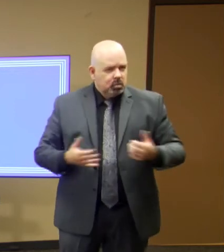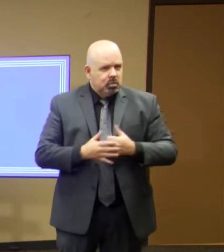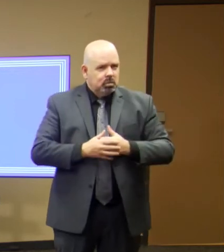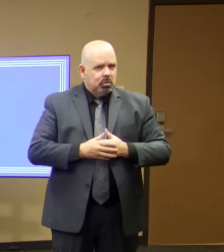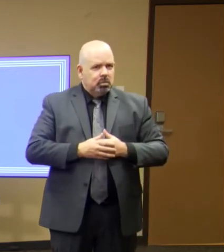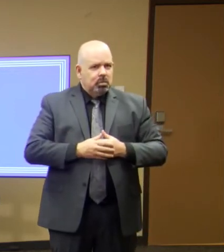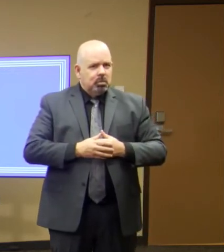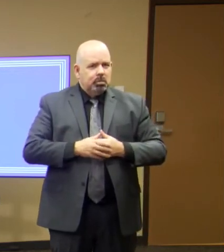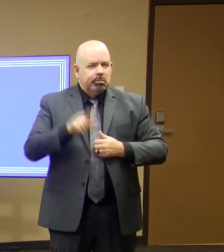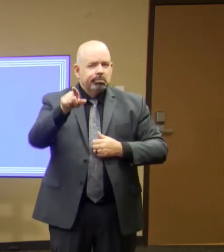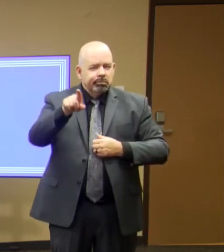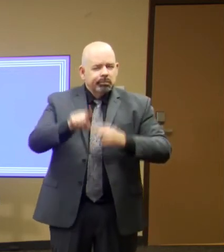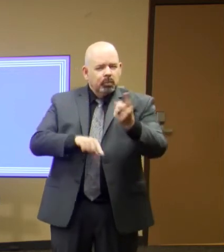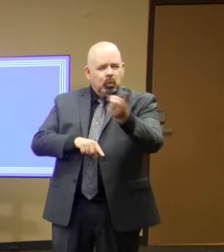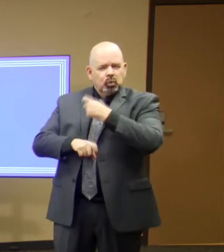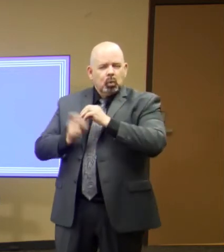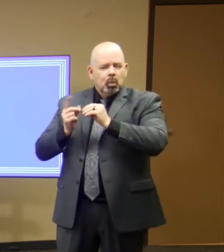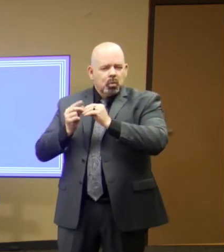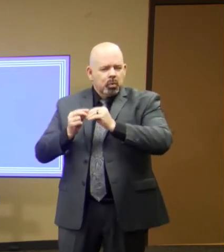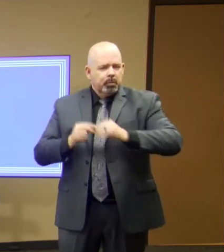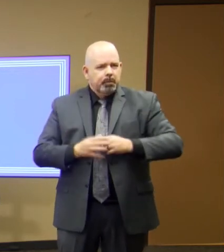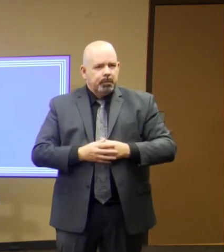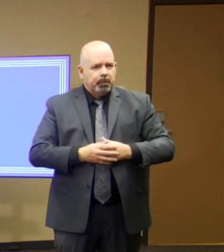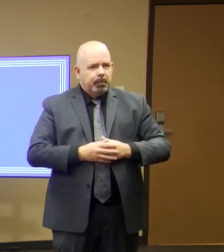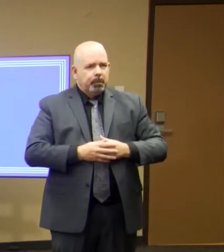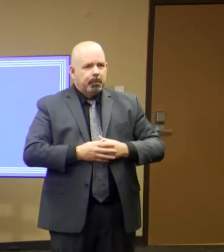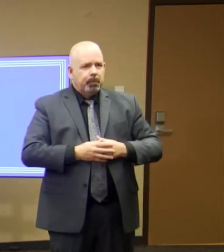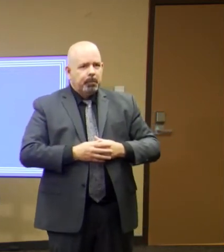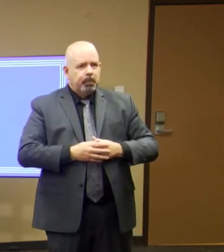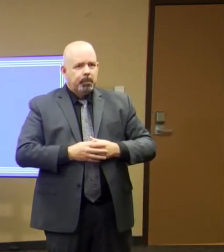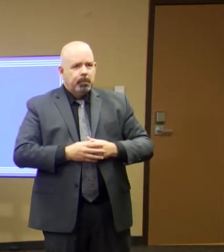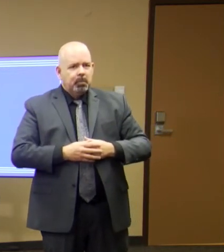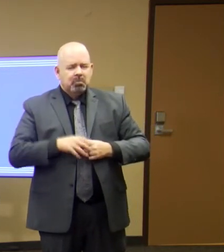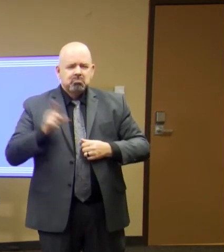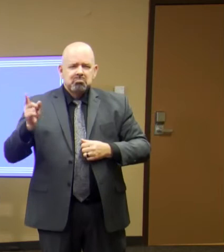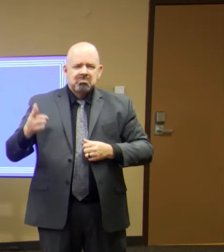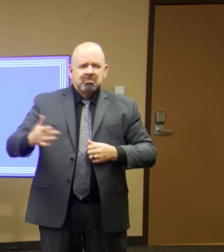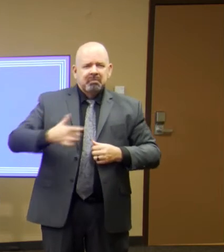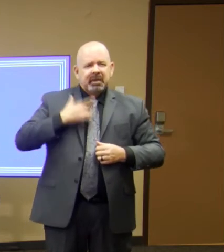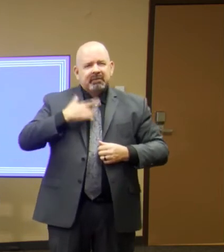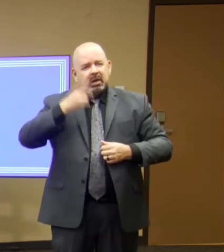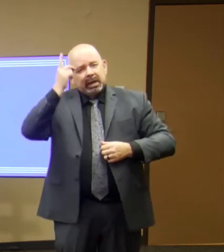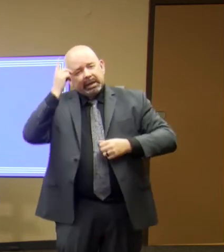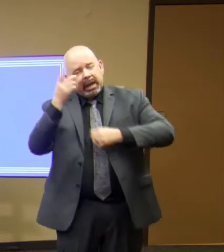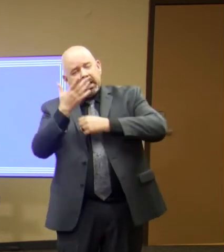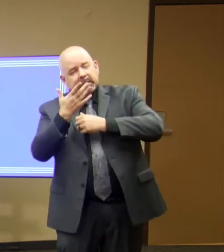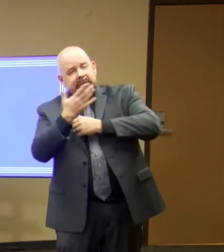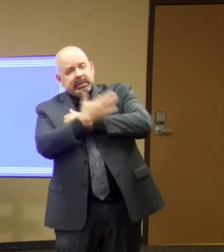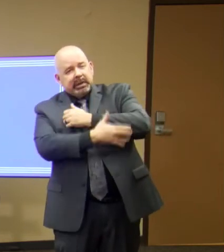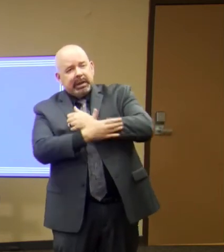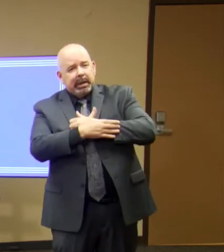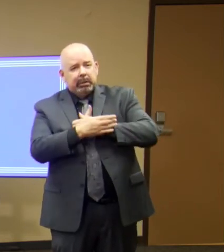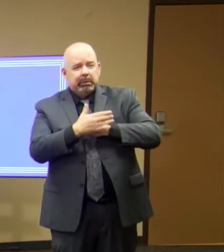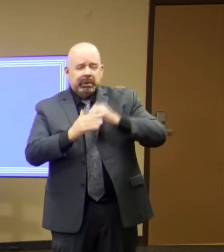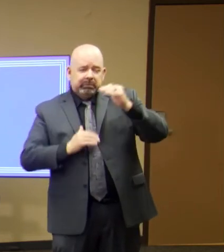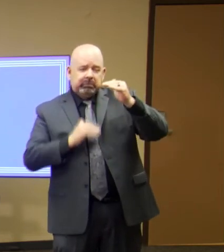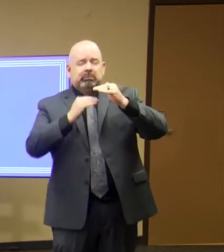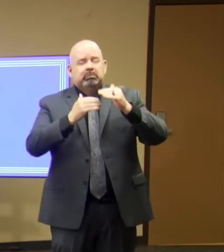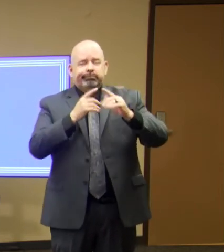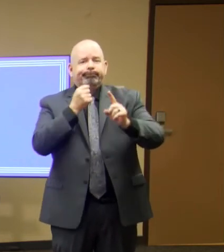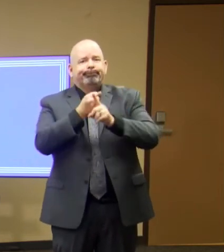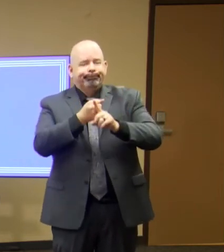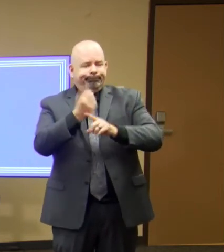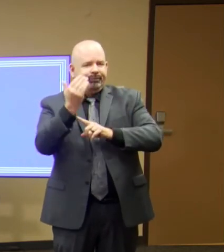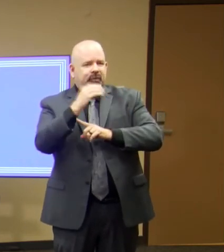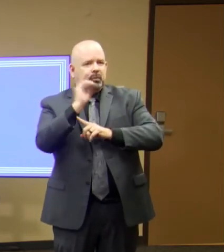soon do we expect to reach the 15% hospital threshold for COVID patients in our region? Yeah, I've read a lot today. Is